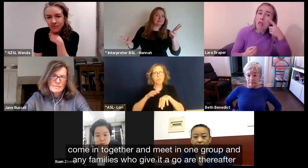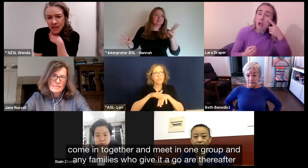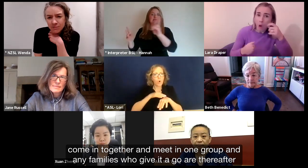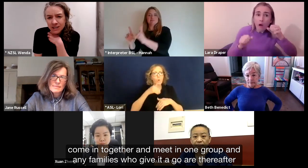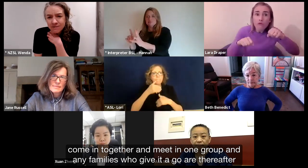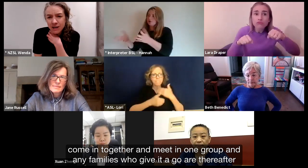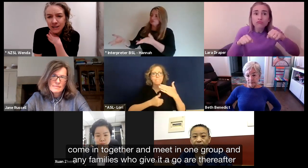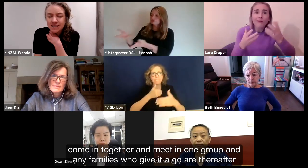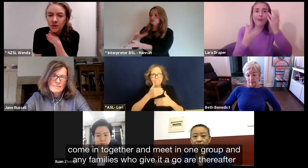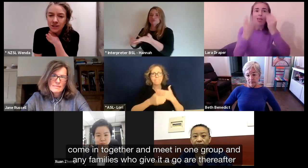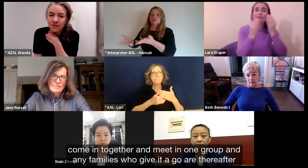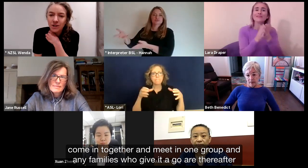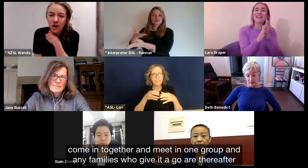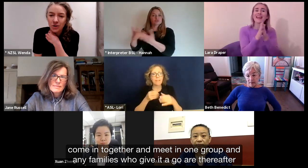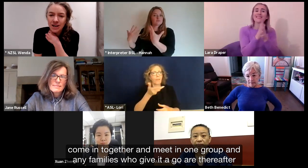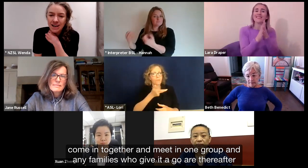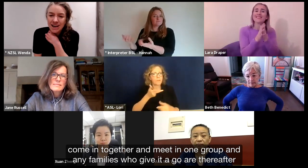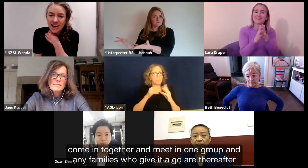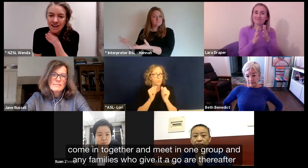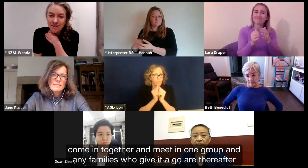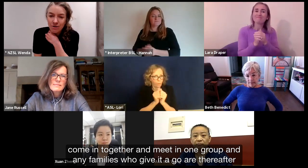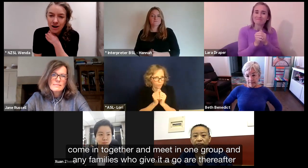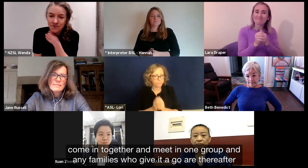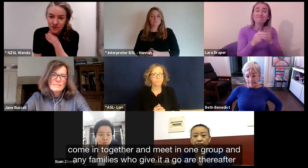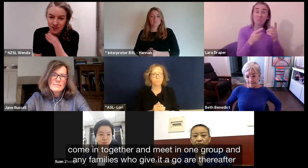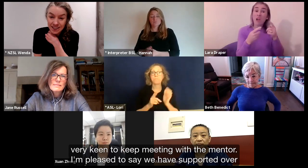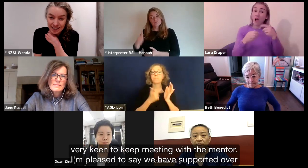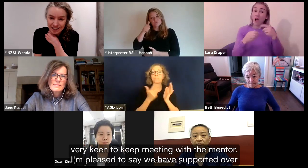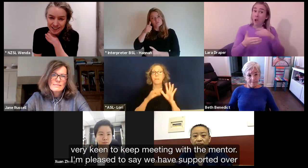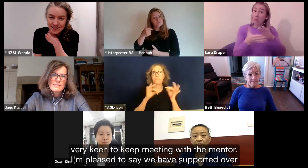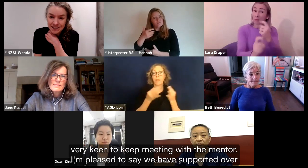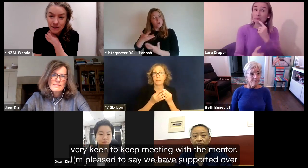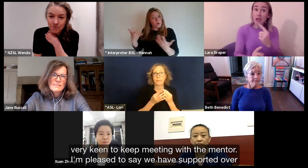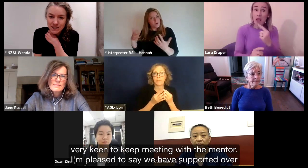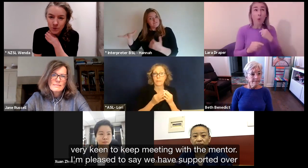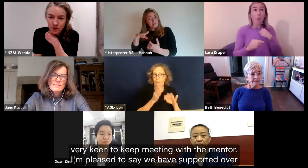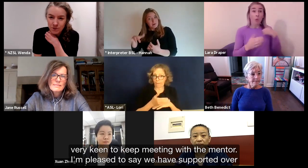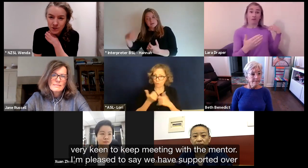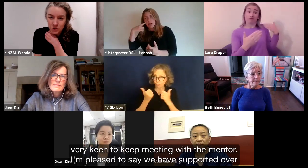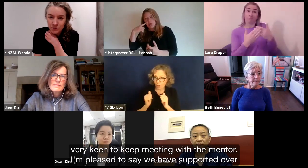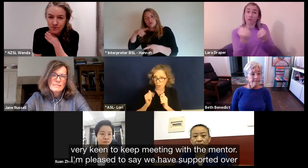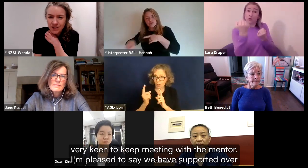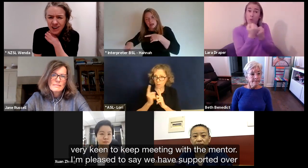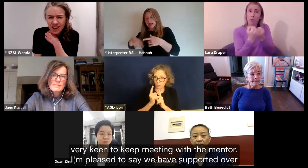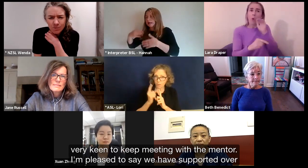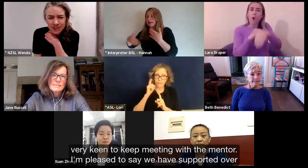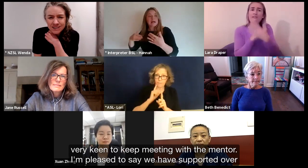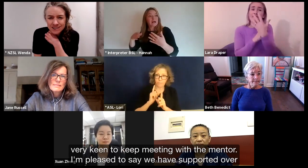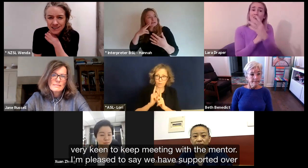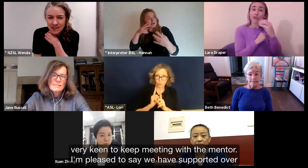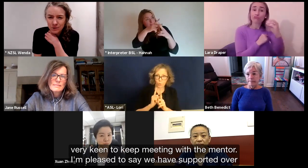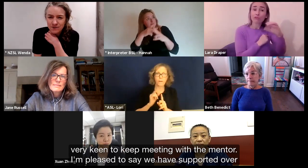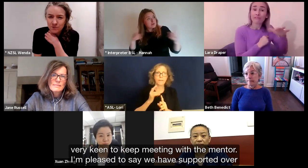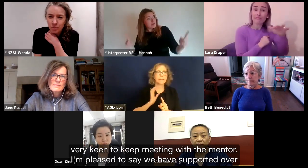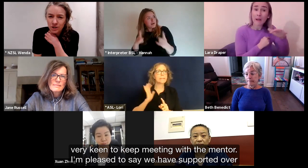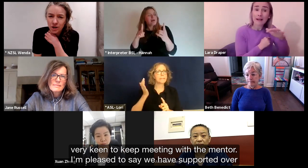And many families who give it a go are thereafter very keen to keep meeting with the mentor. I'm pleased